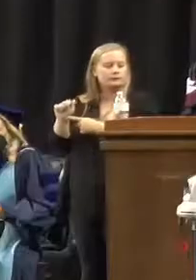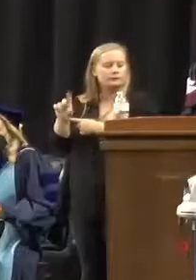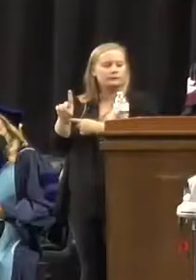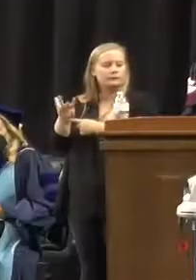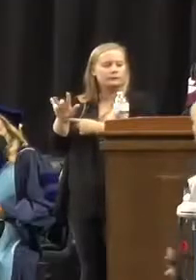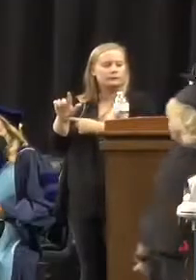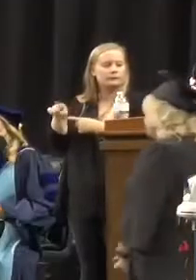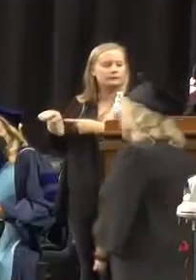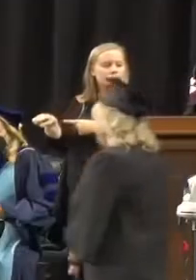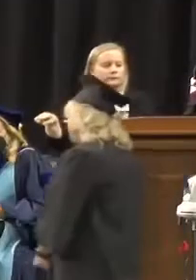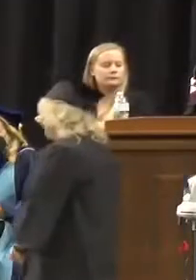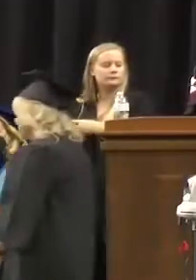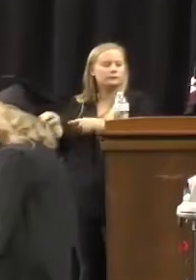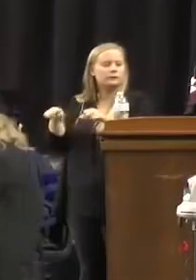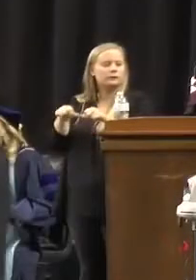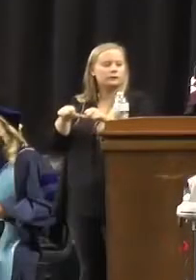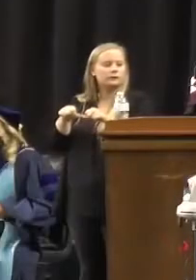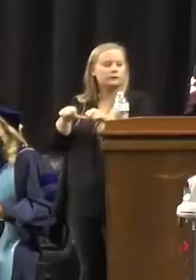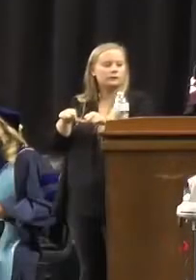Gina Diaz,